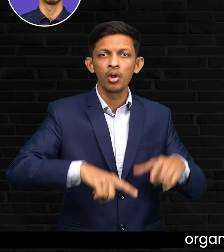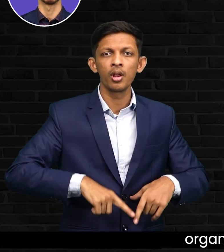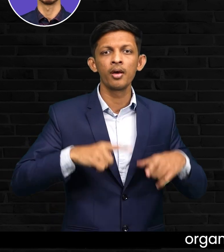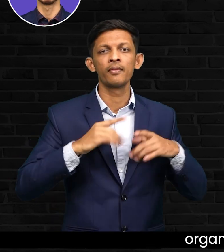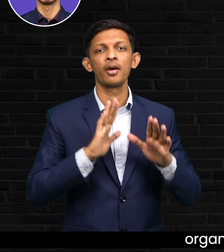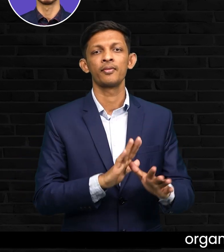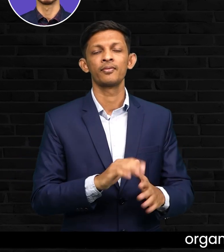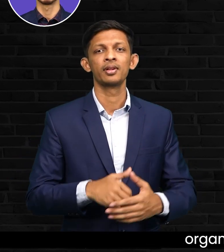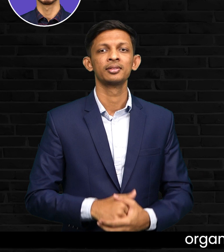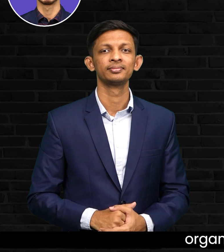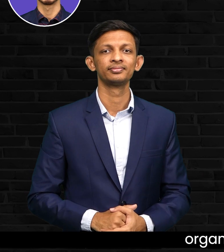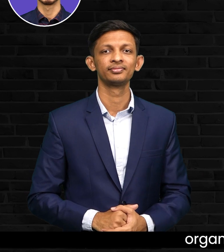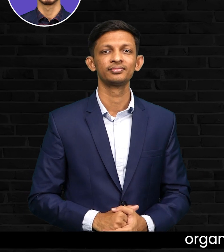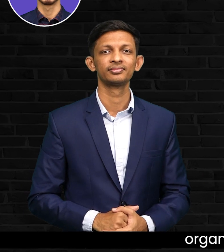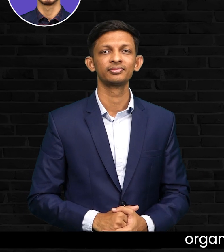life.